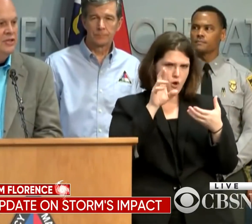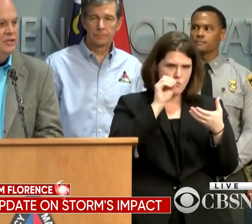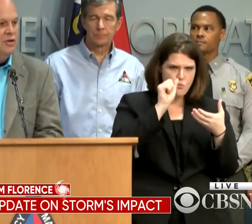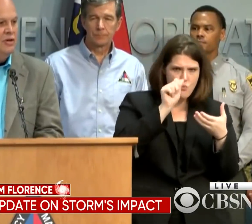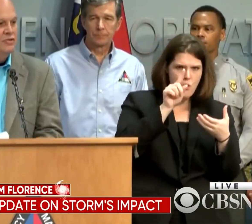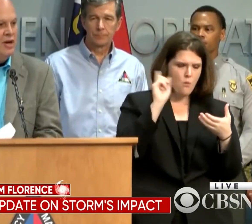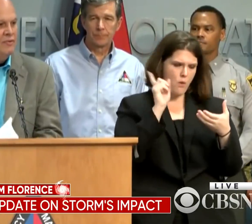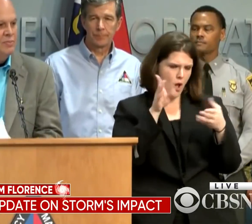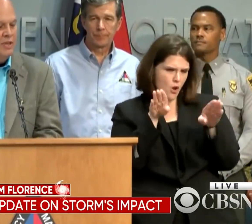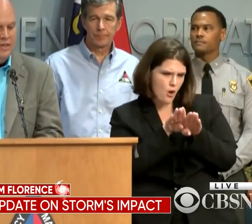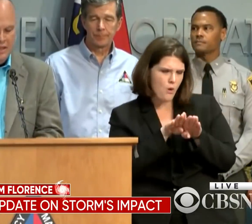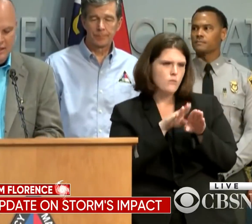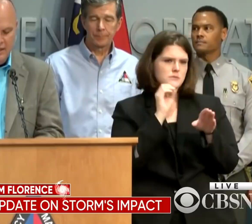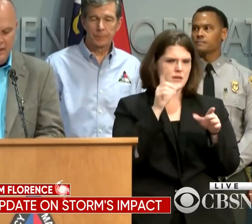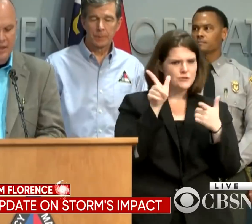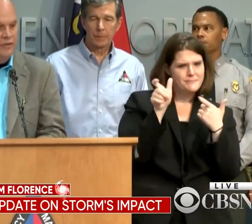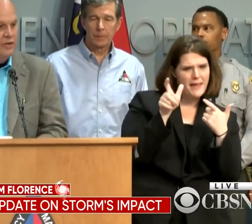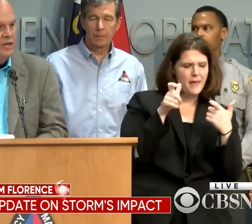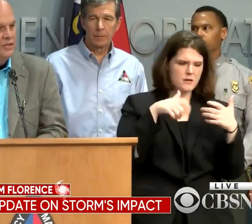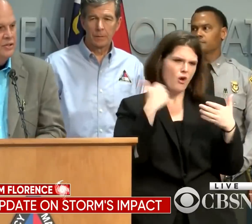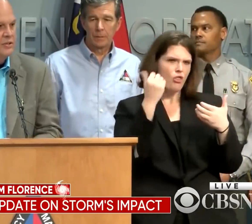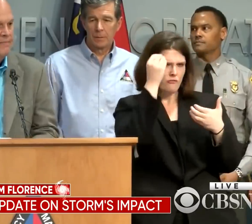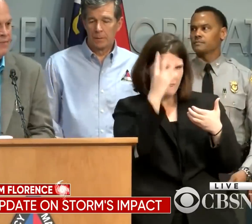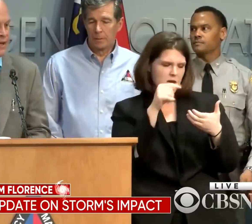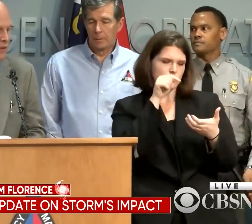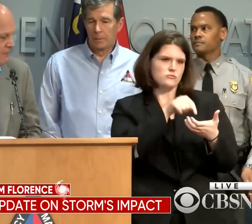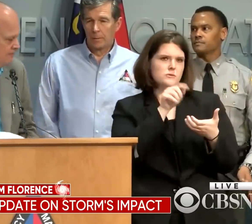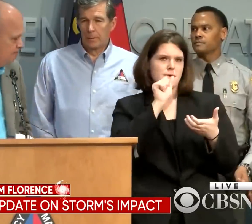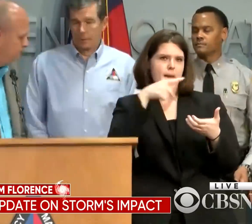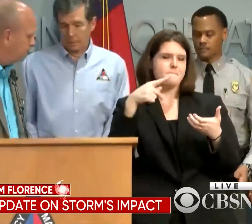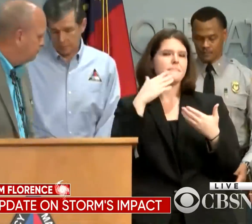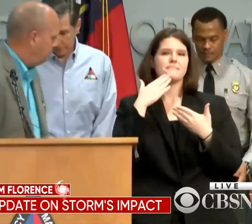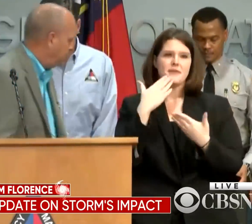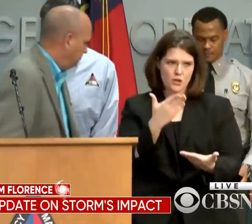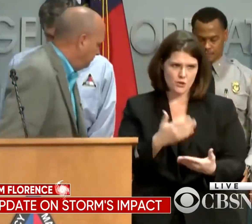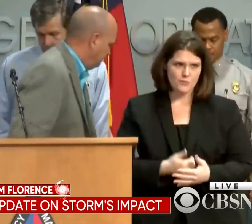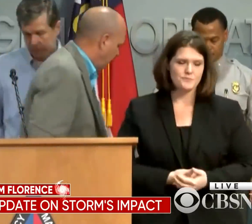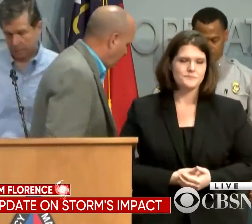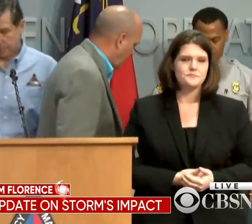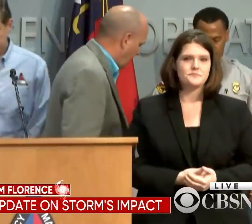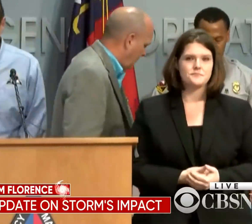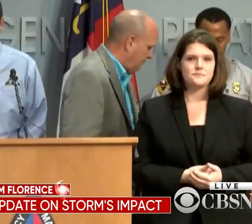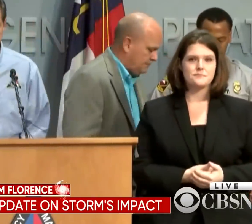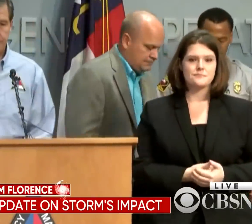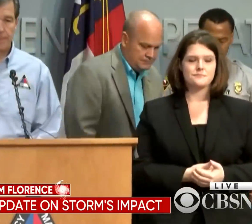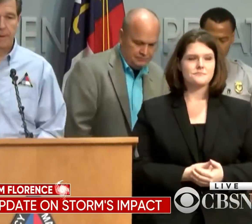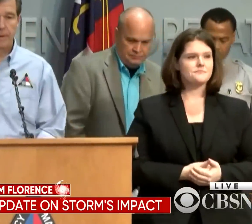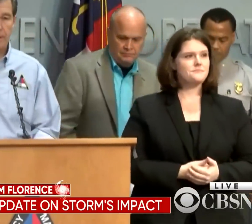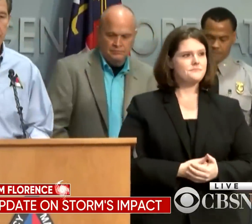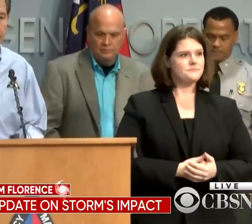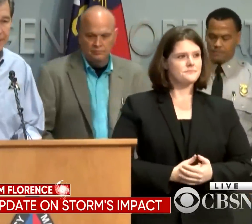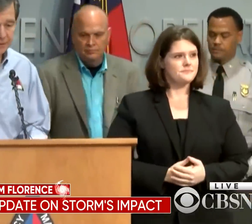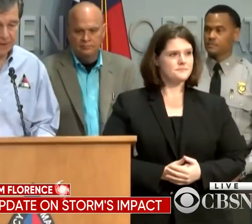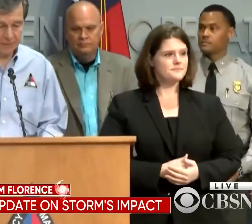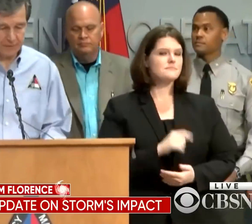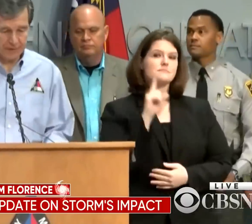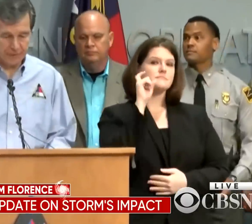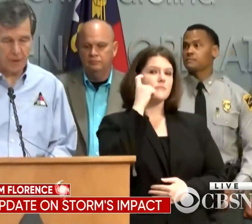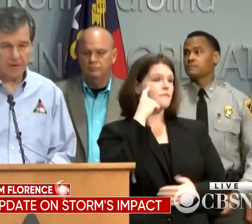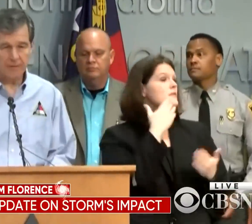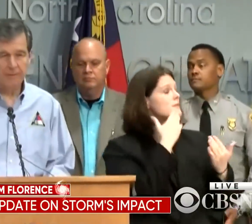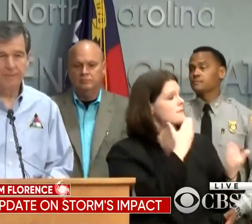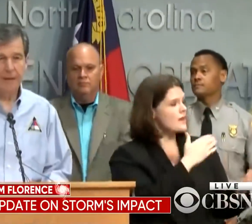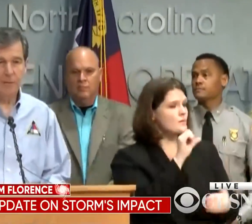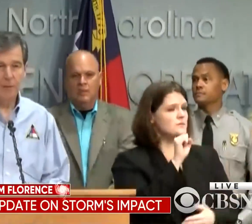current conditions are in travel speed and other conditions. Thank you. Thank you,